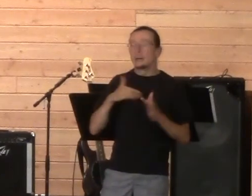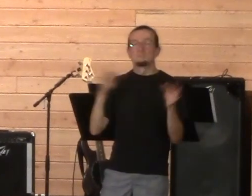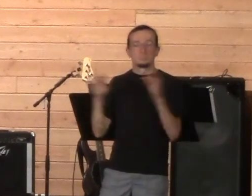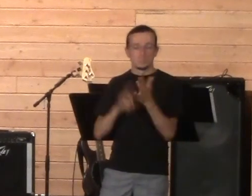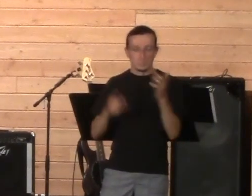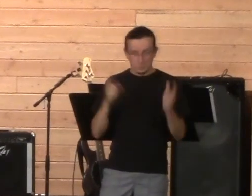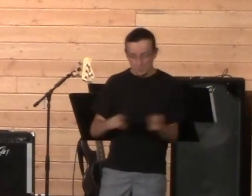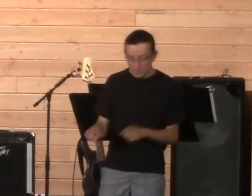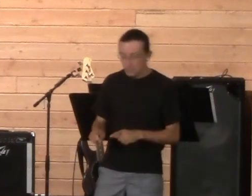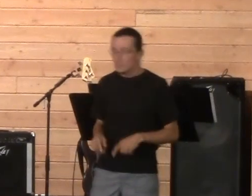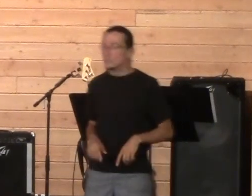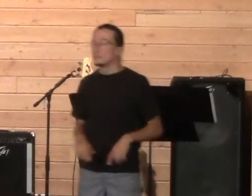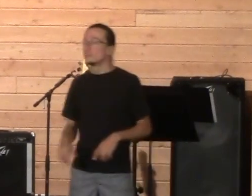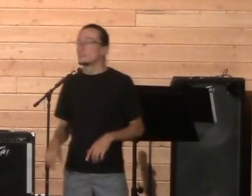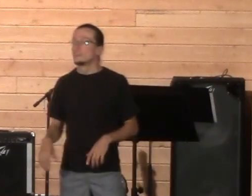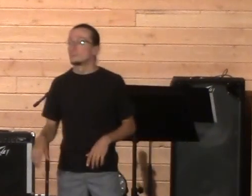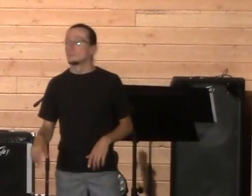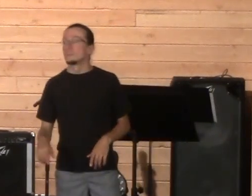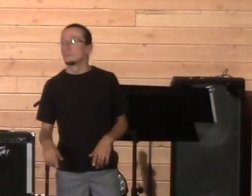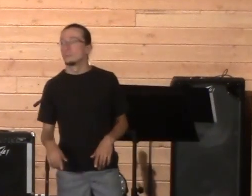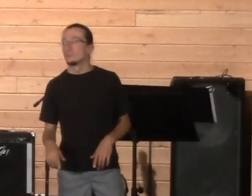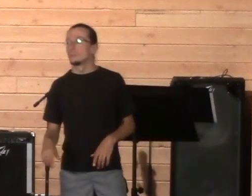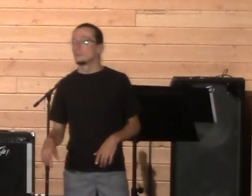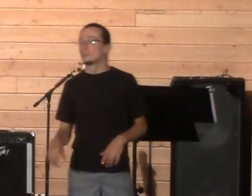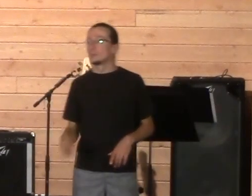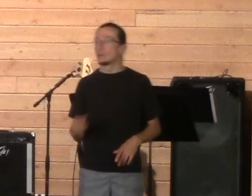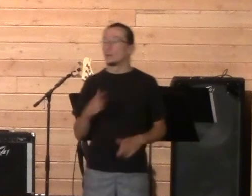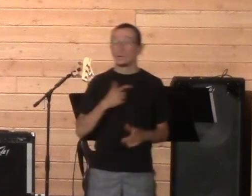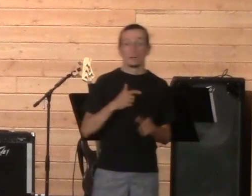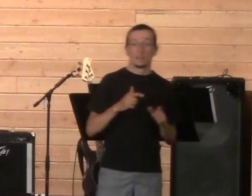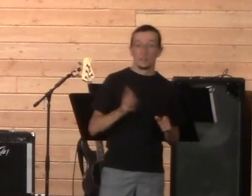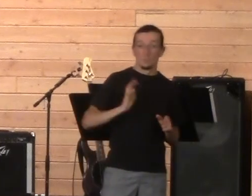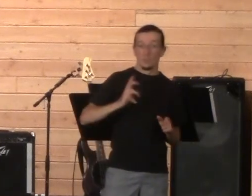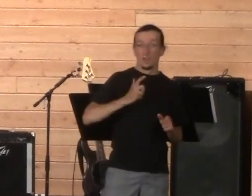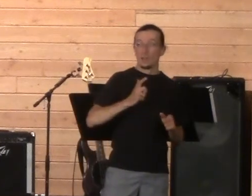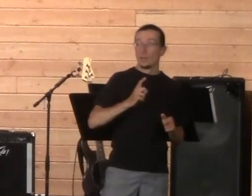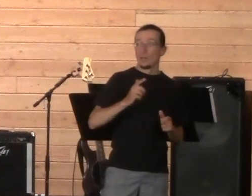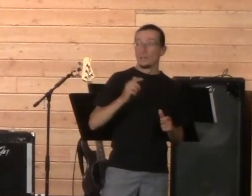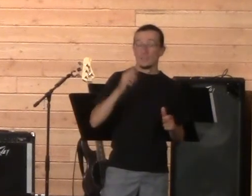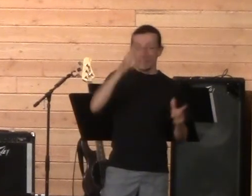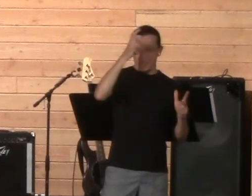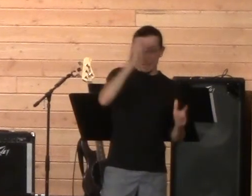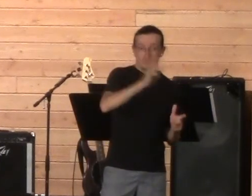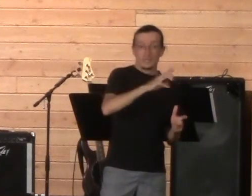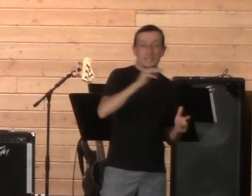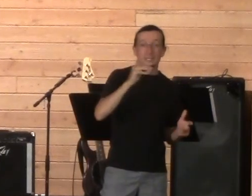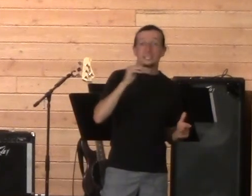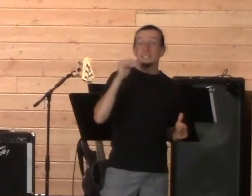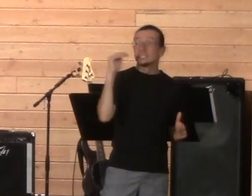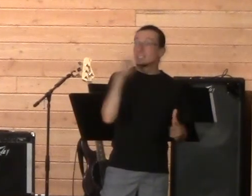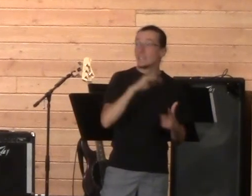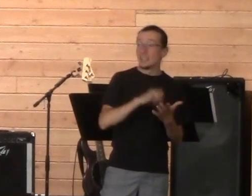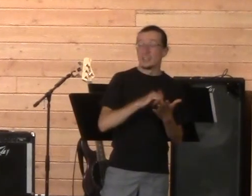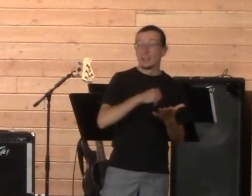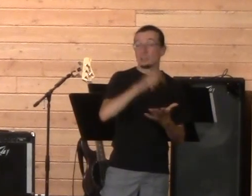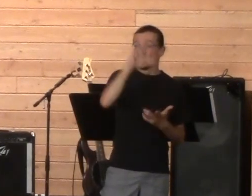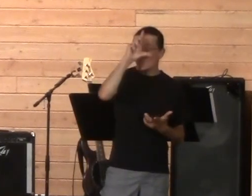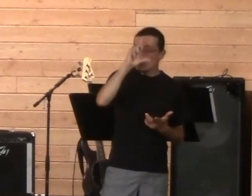happened. I was believing the lies of the enemy, that I was a loser, that I